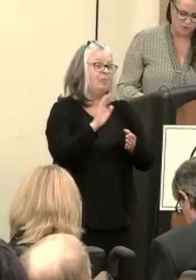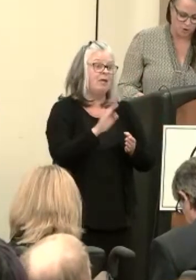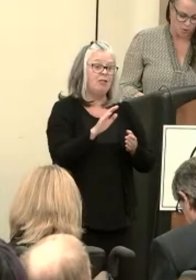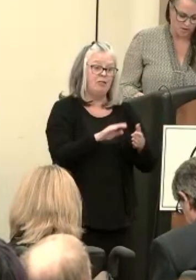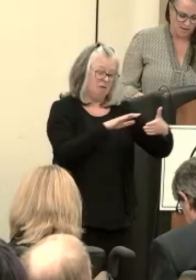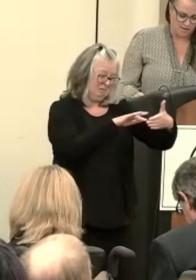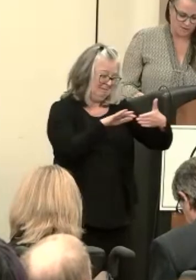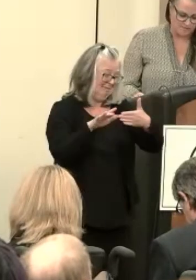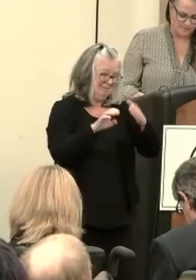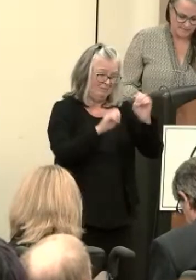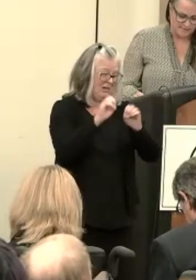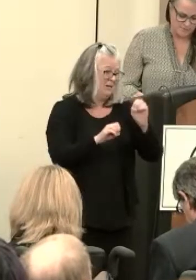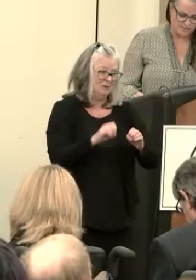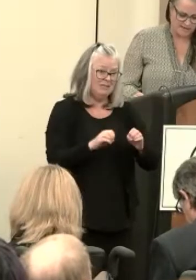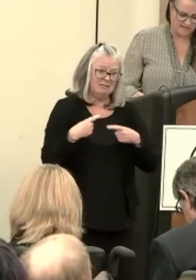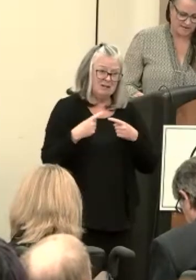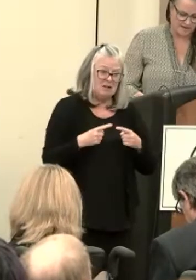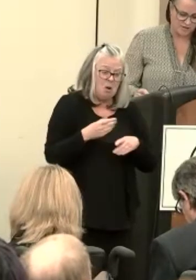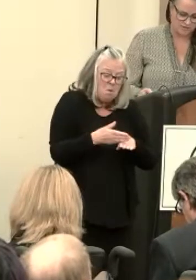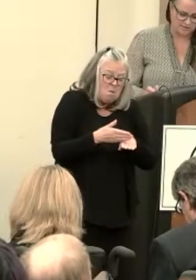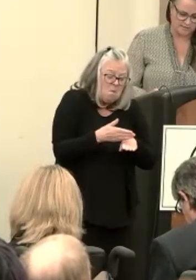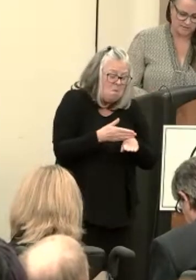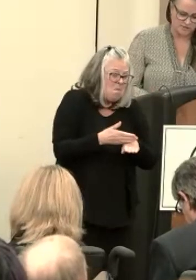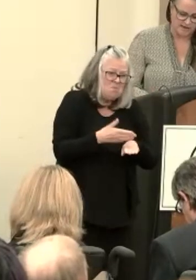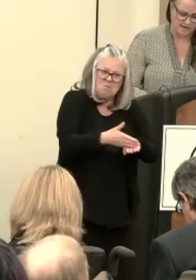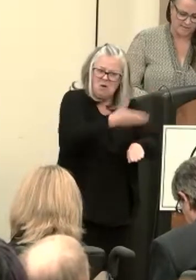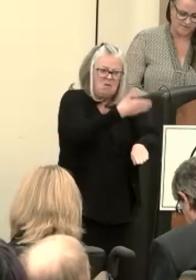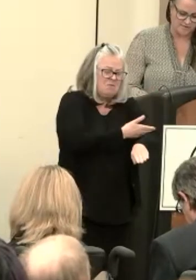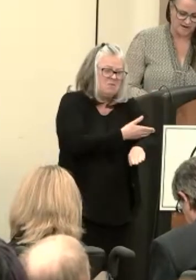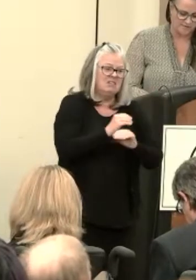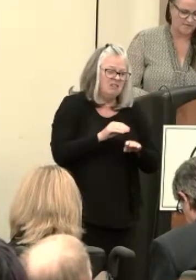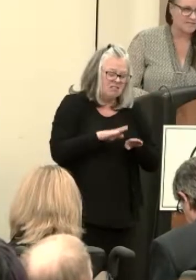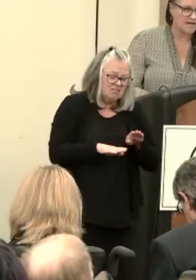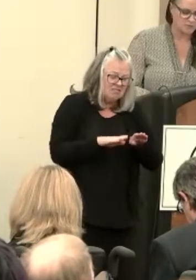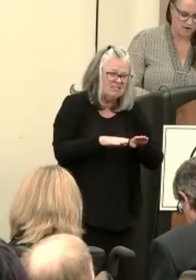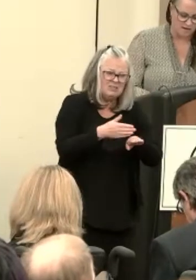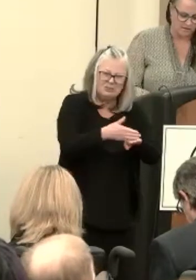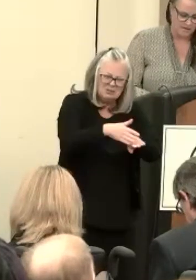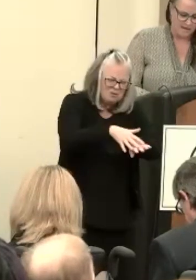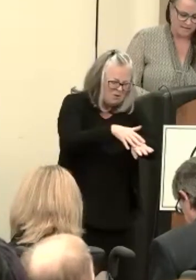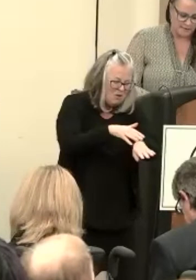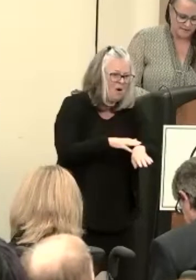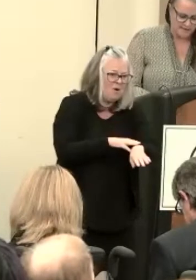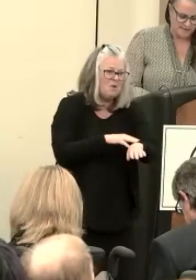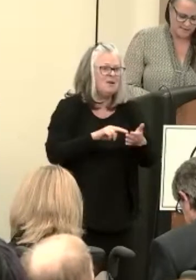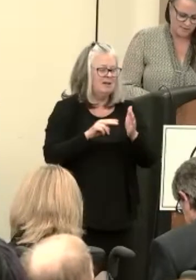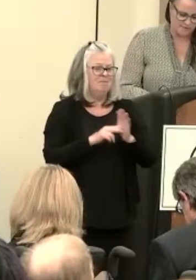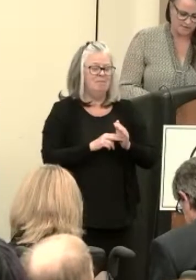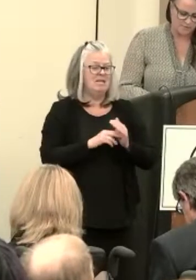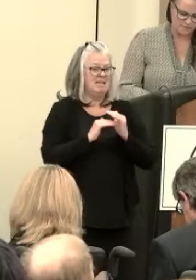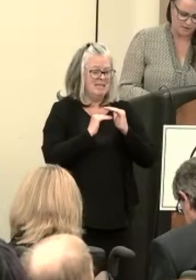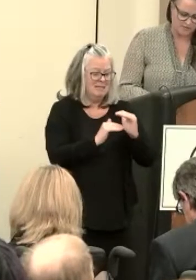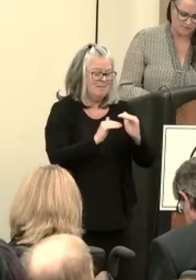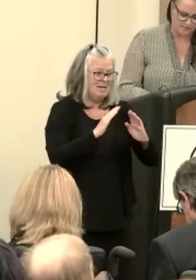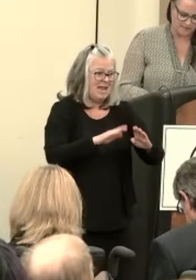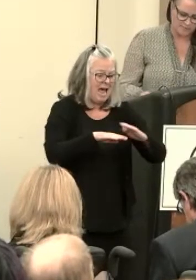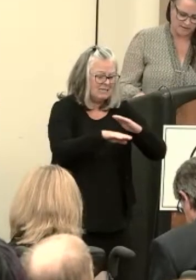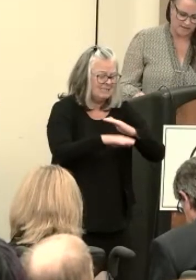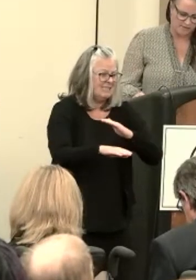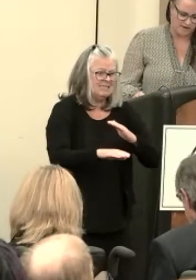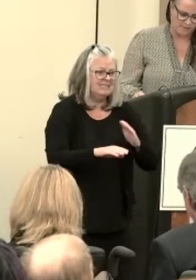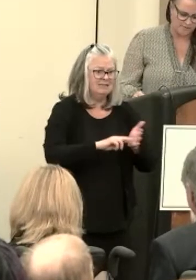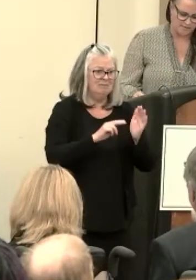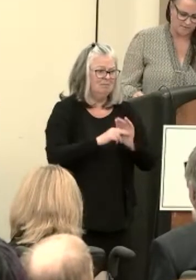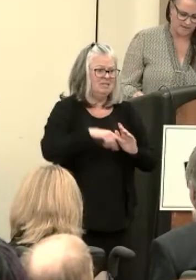been slow. The recent steps were taken that actually diminished the AMA's effectiveness as well, limiting accessibility responsibilities